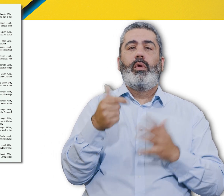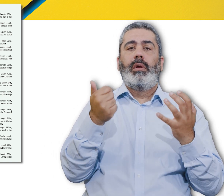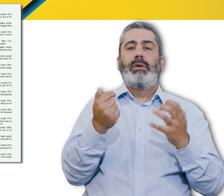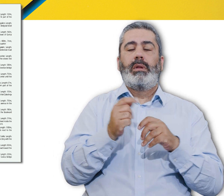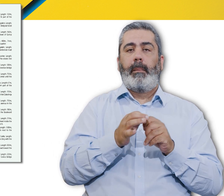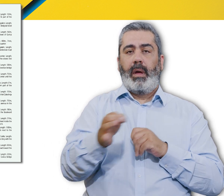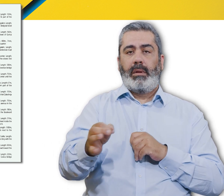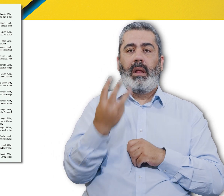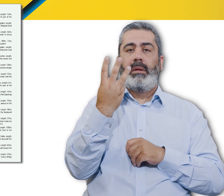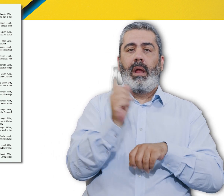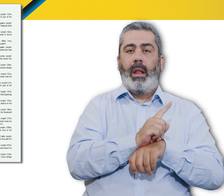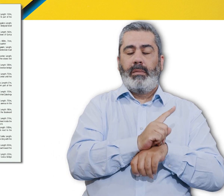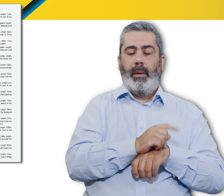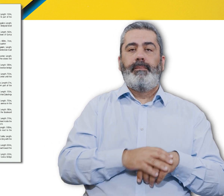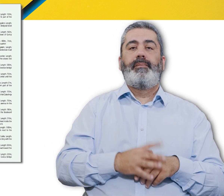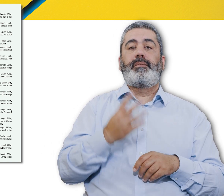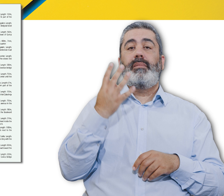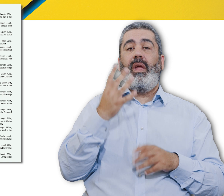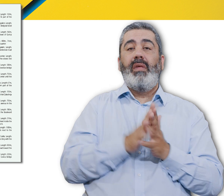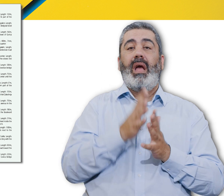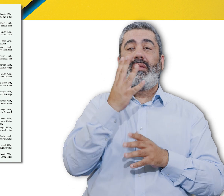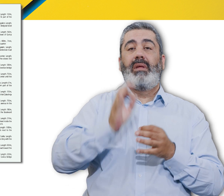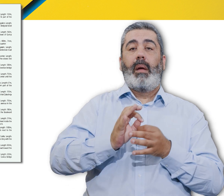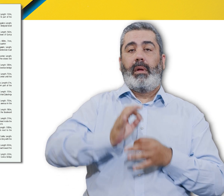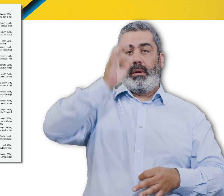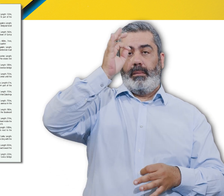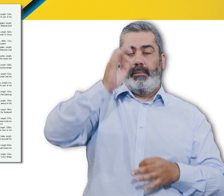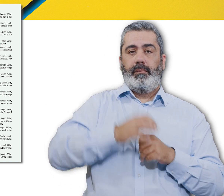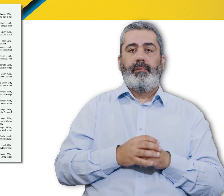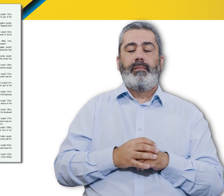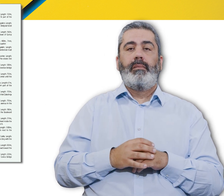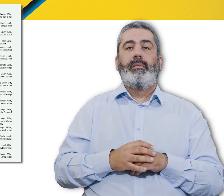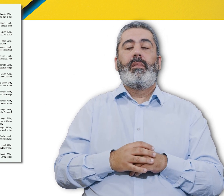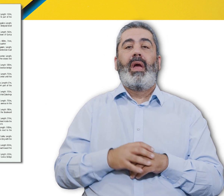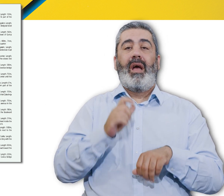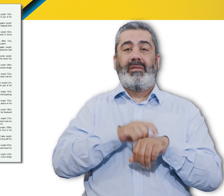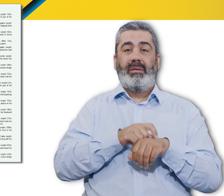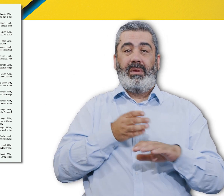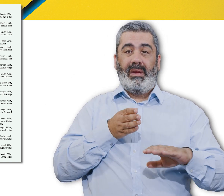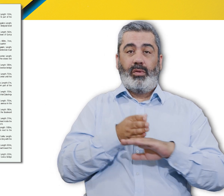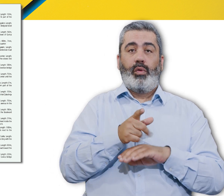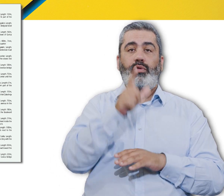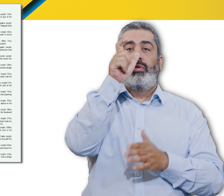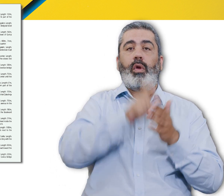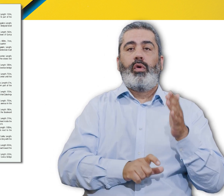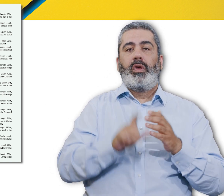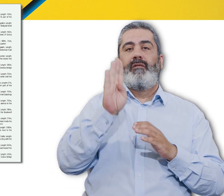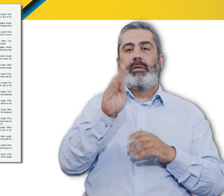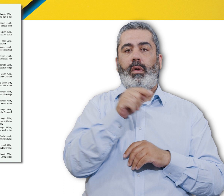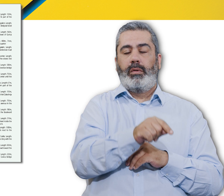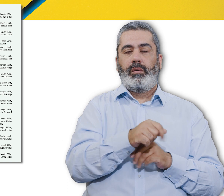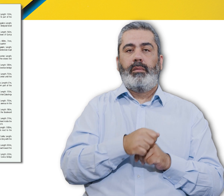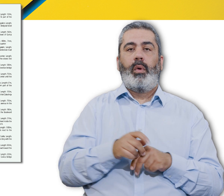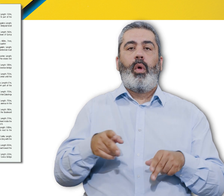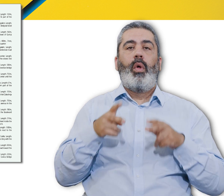Tilani Street number 172, area, Gorica, length, 500 m, 6 min,